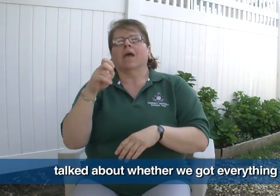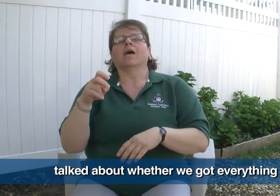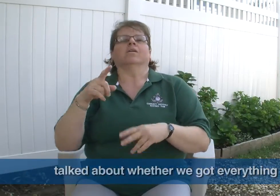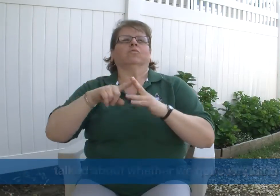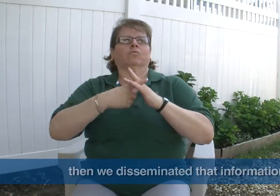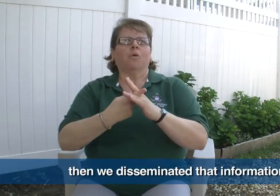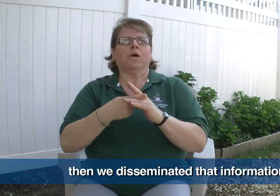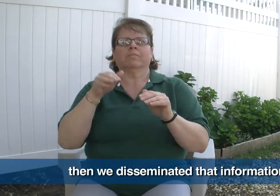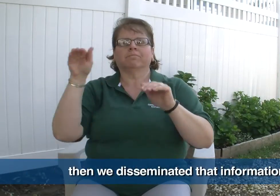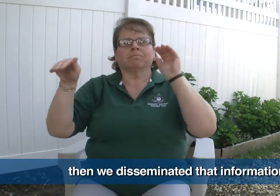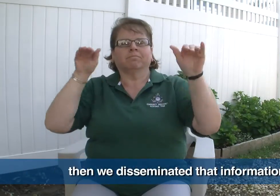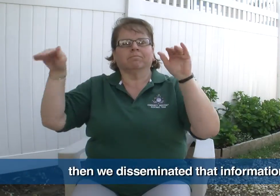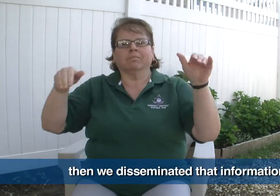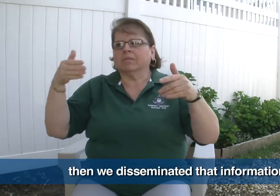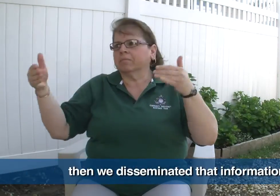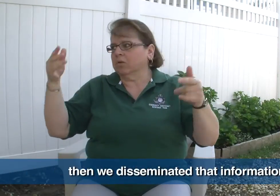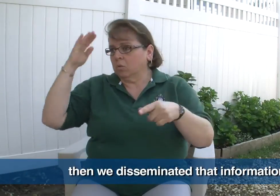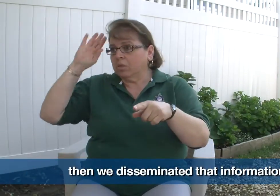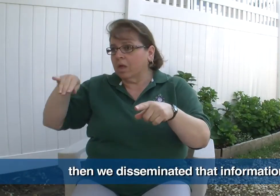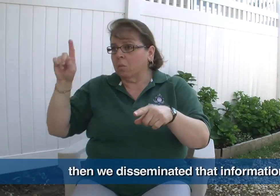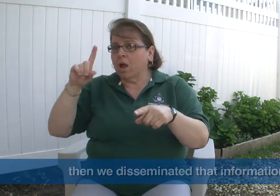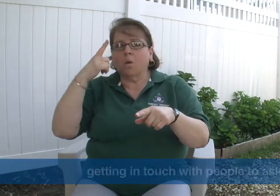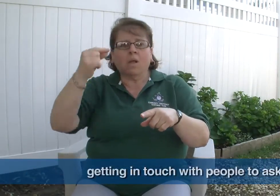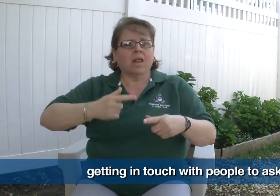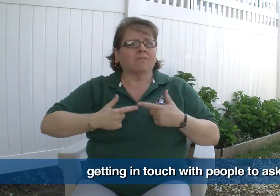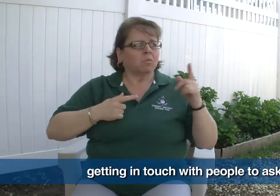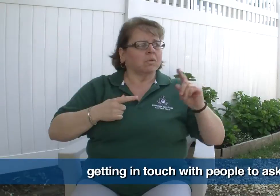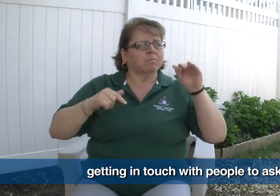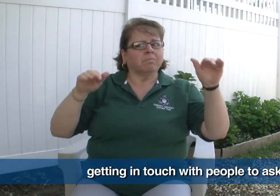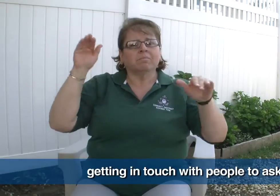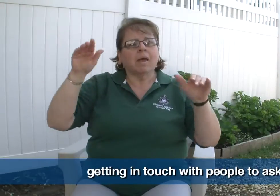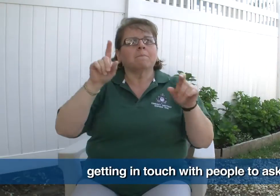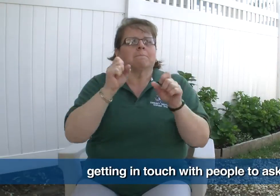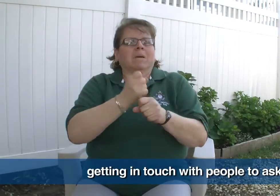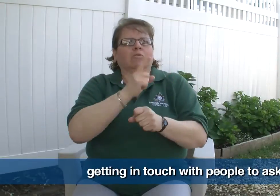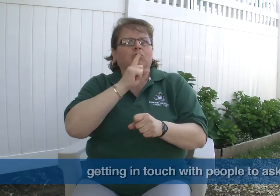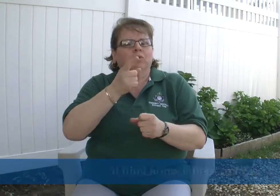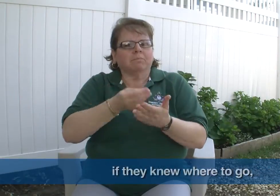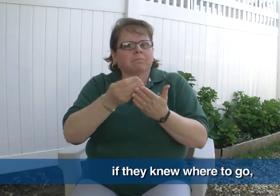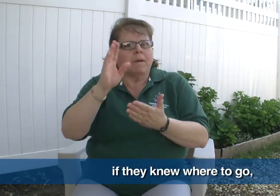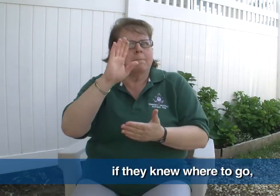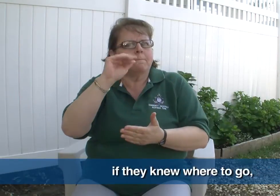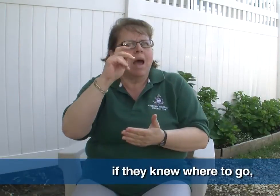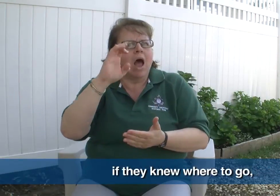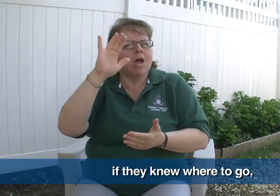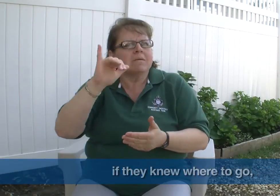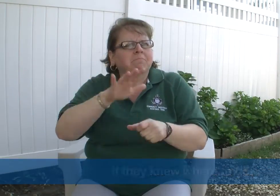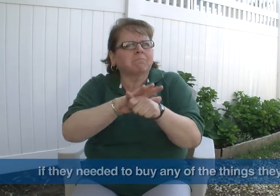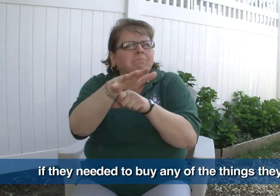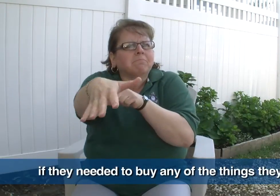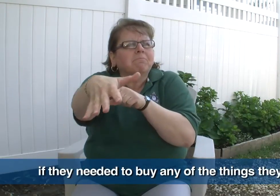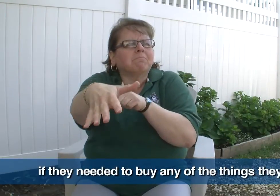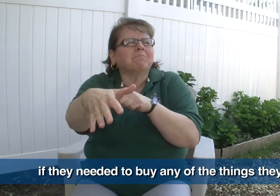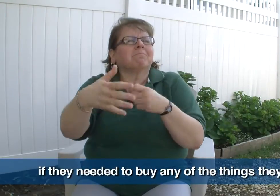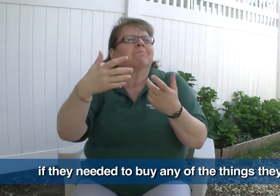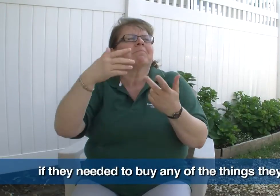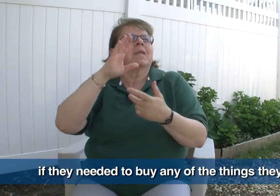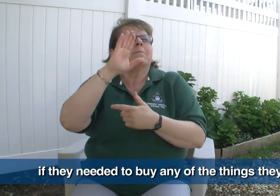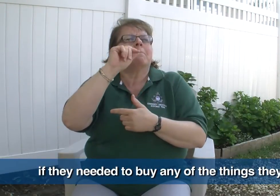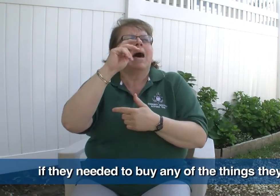ready. Then we disseminated that information by getting in touch with people to ask if they knew where to go, if they needed to buy any of the things